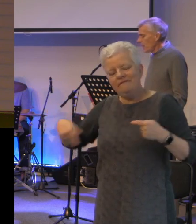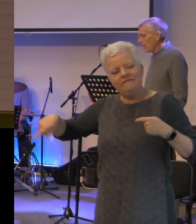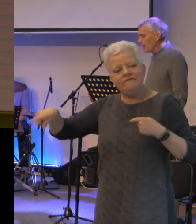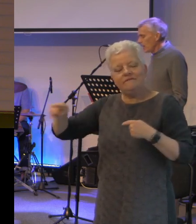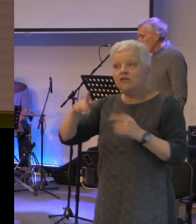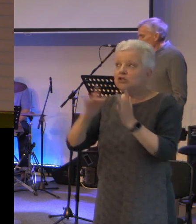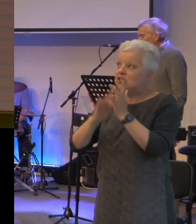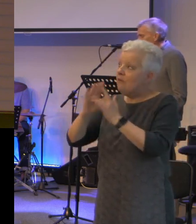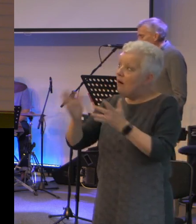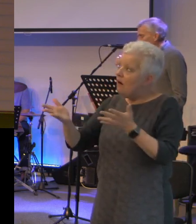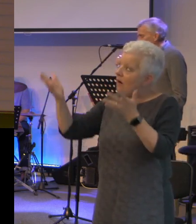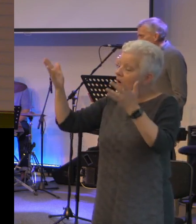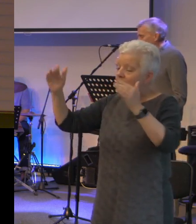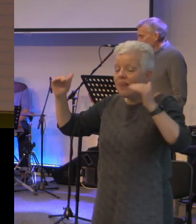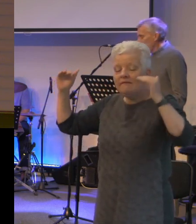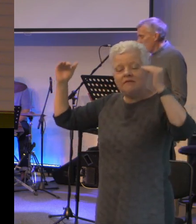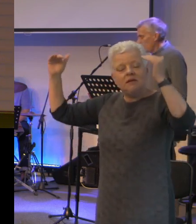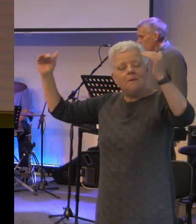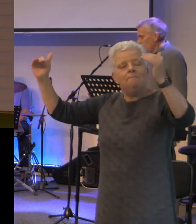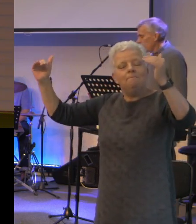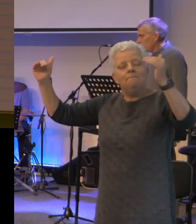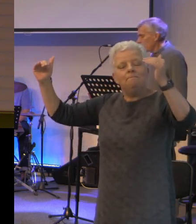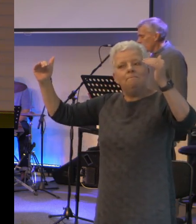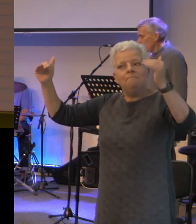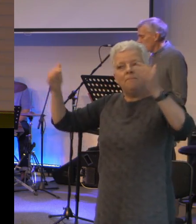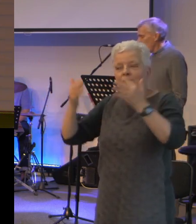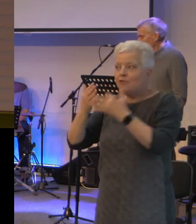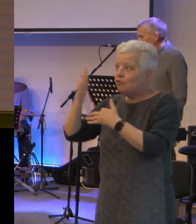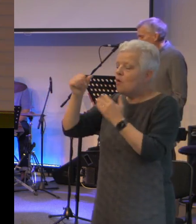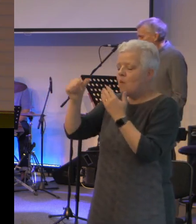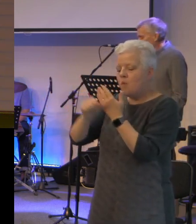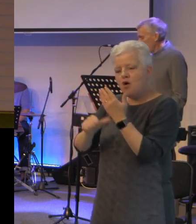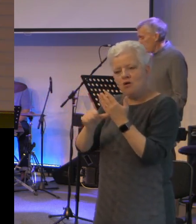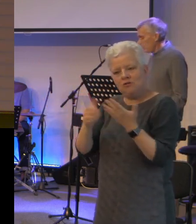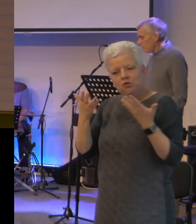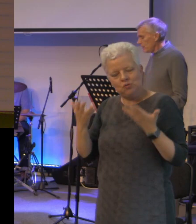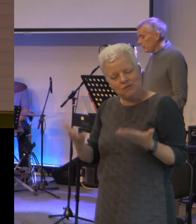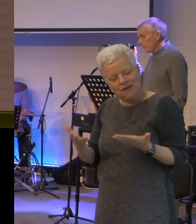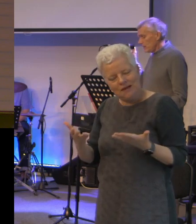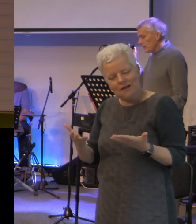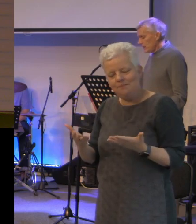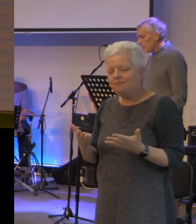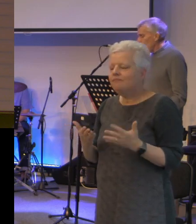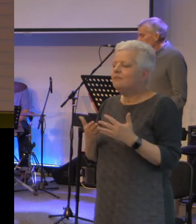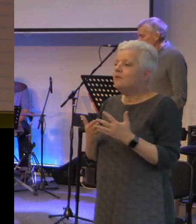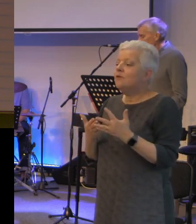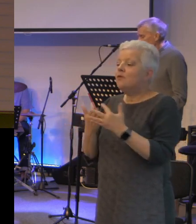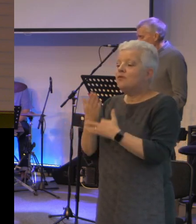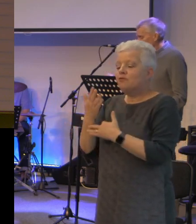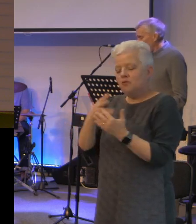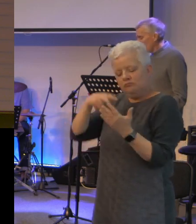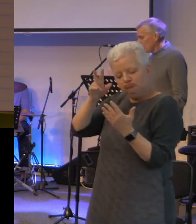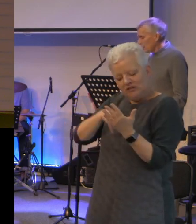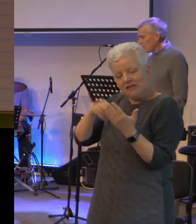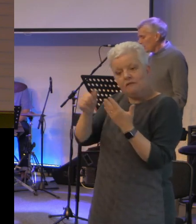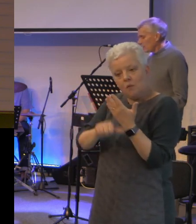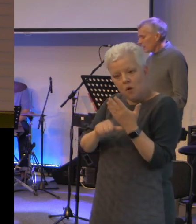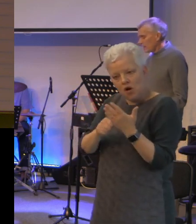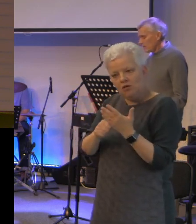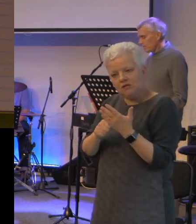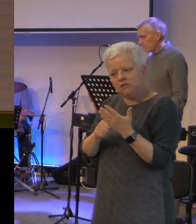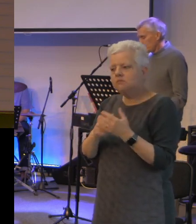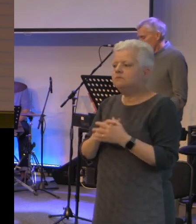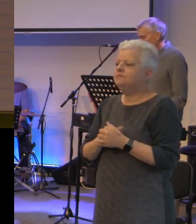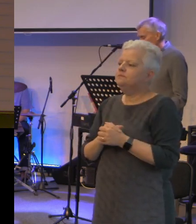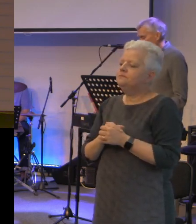Jesus, be high and lifted up through your word in this place today, through the reading of your word as Alison comes to us